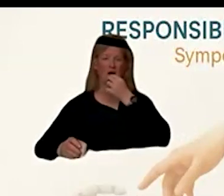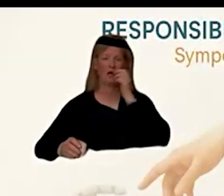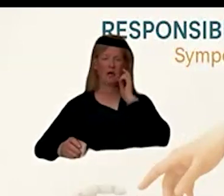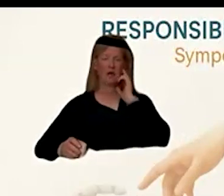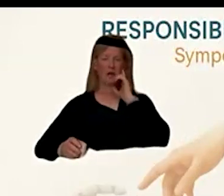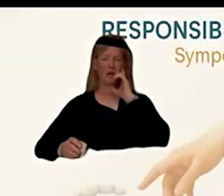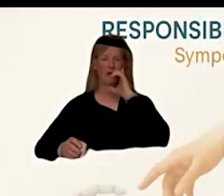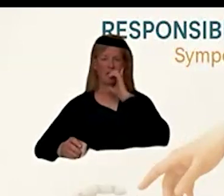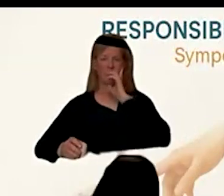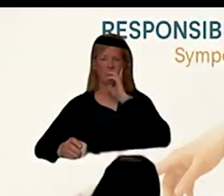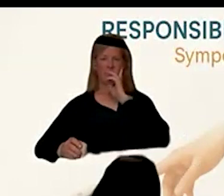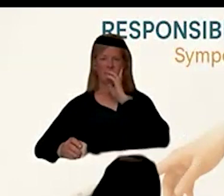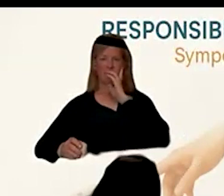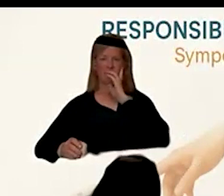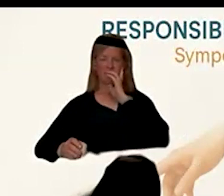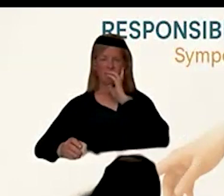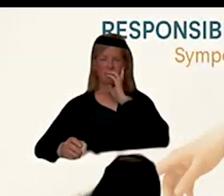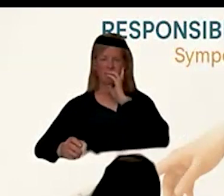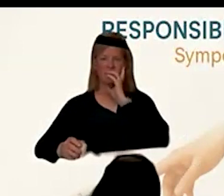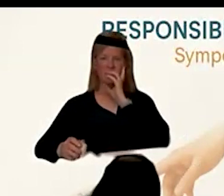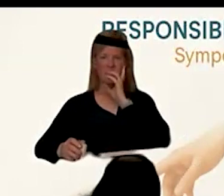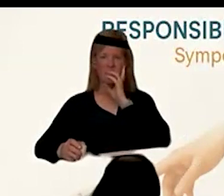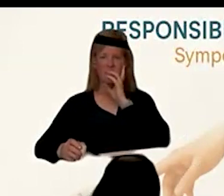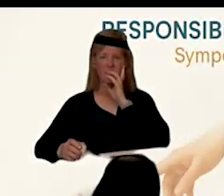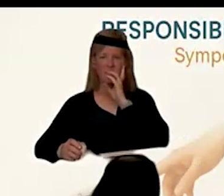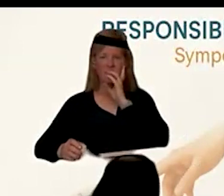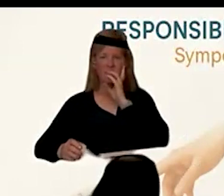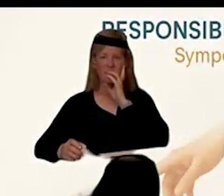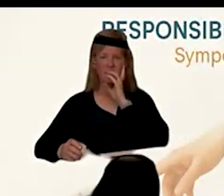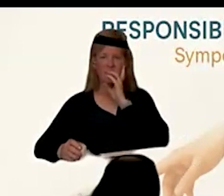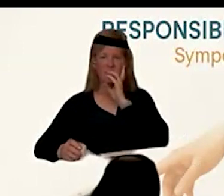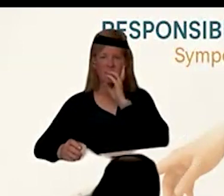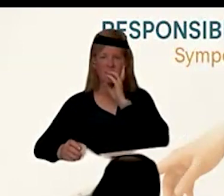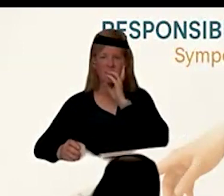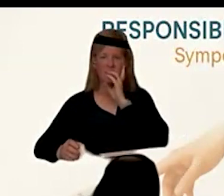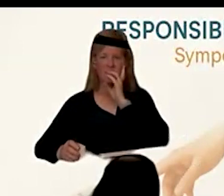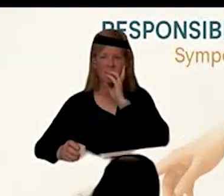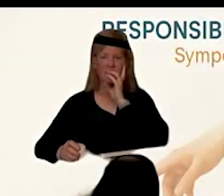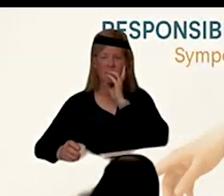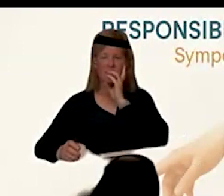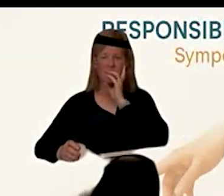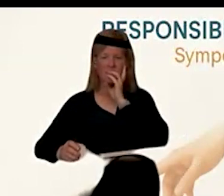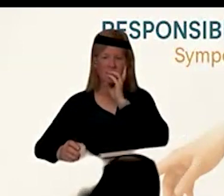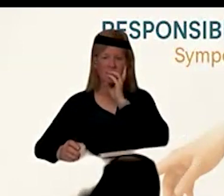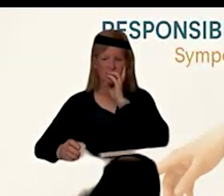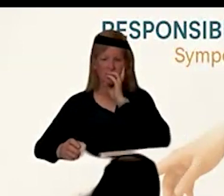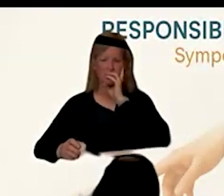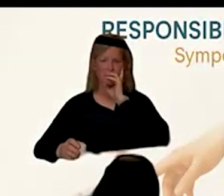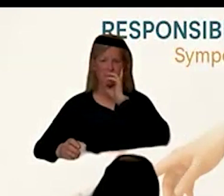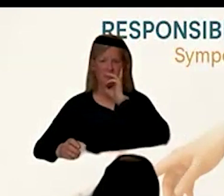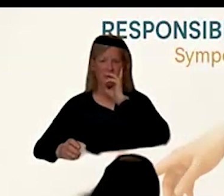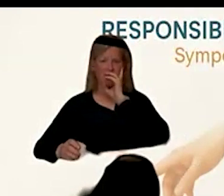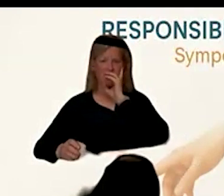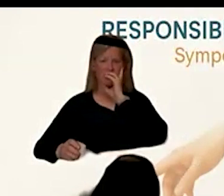wrap up and move to the Q&A. But so the last thing I want to say on linguistic data, because I think that's a very good example, and